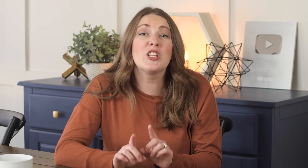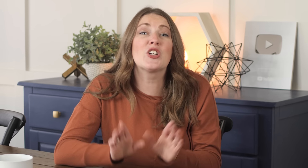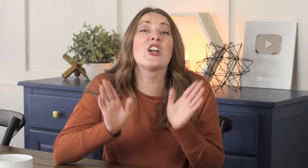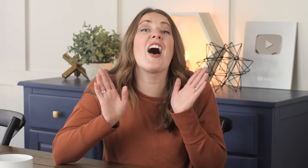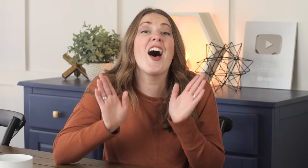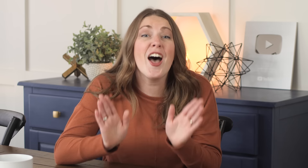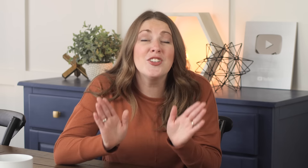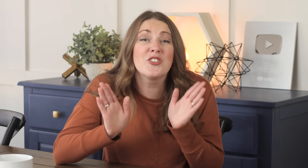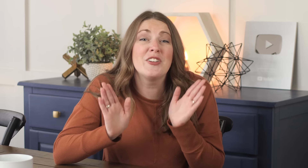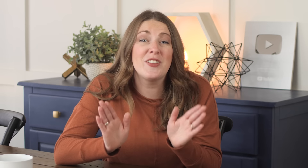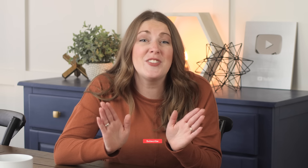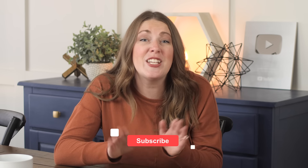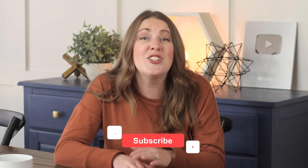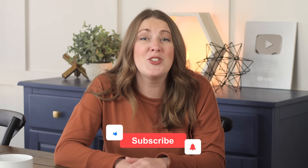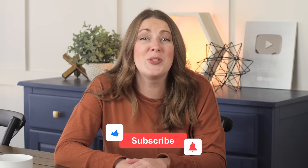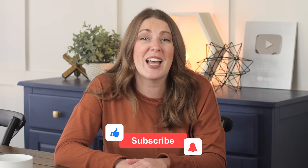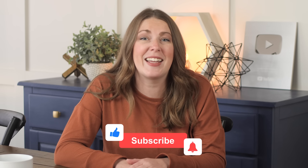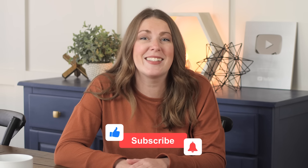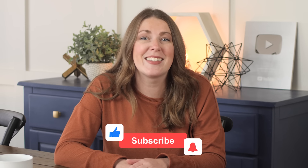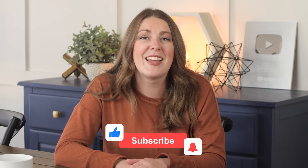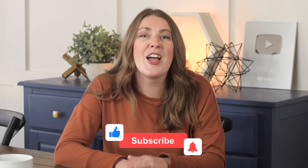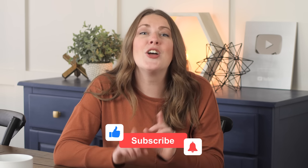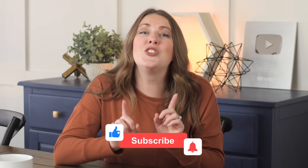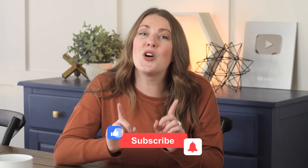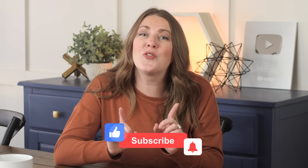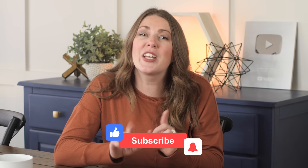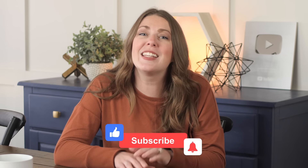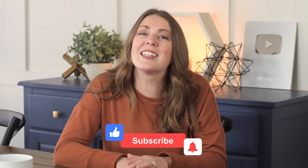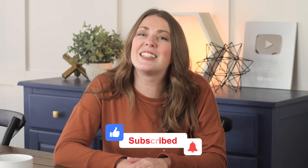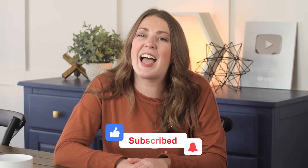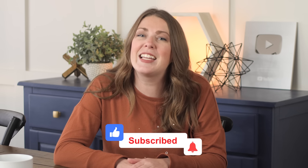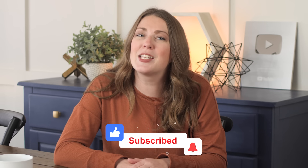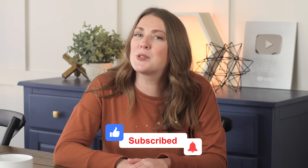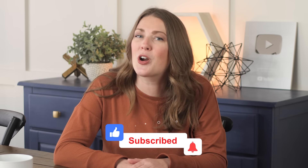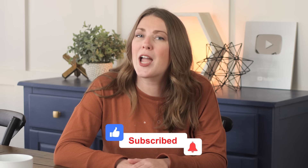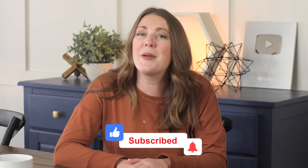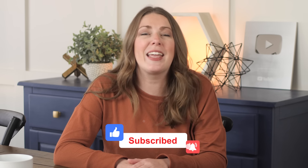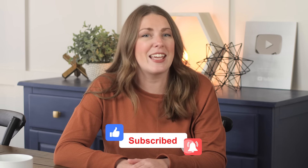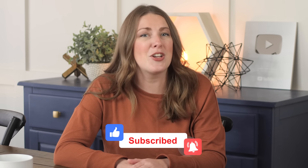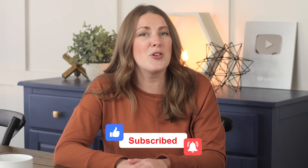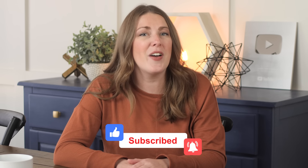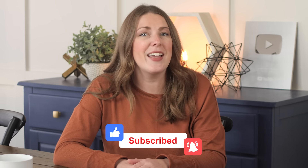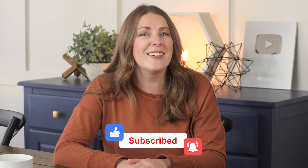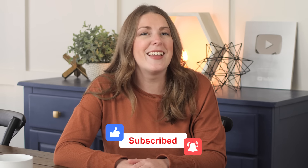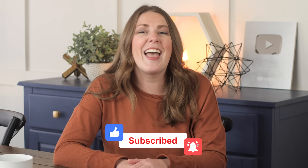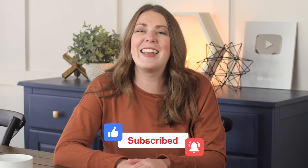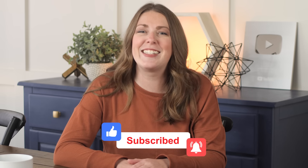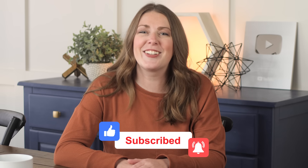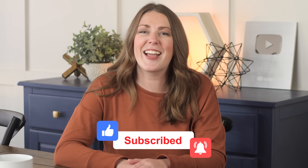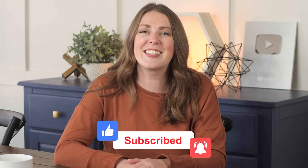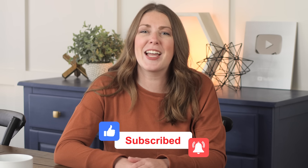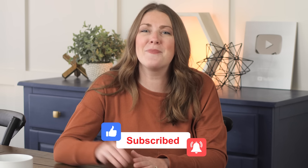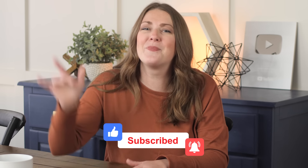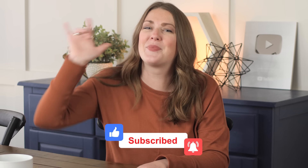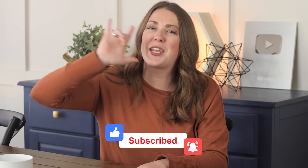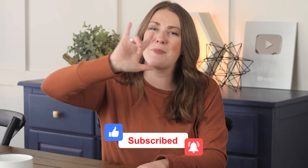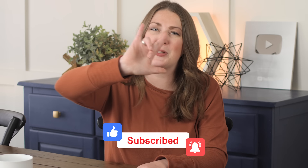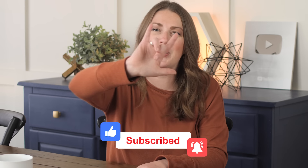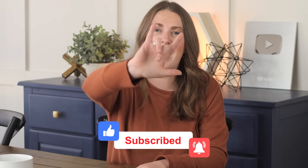learn 150 new signs. Don't forget to like, subscribe, and get notified. And until next time, keep learning how to